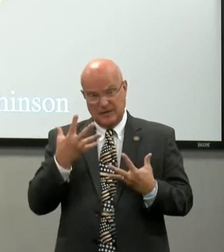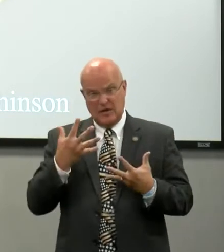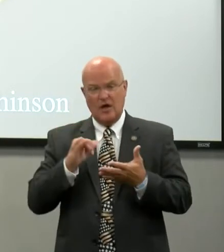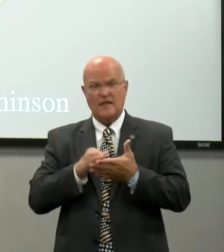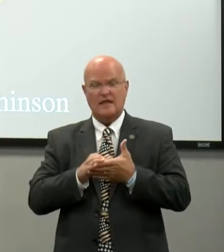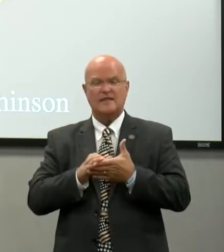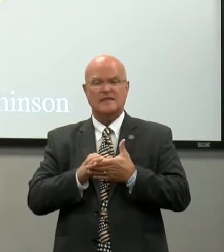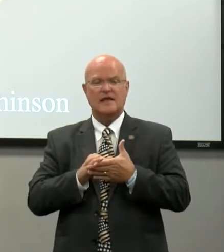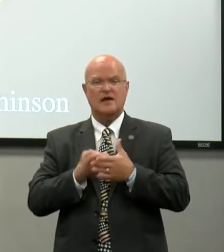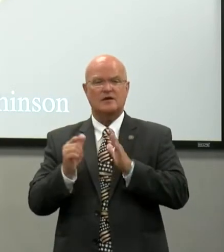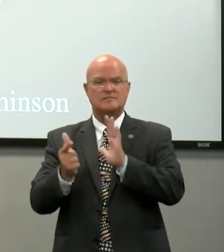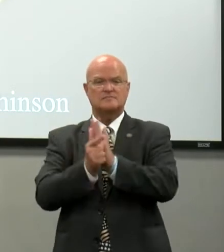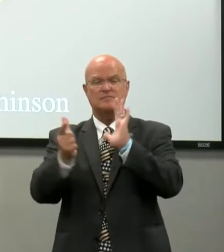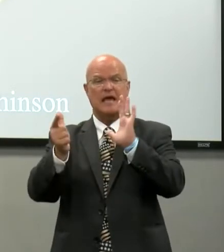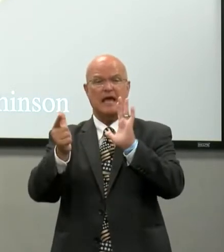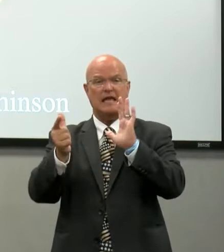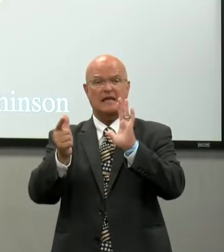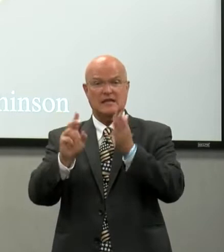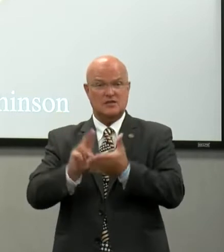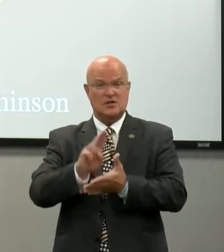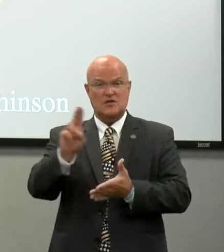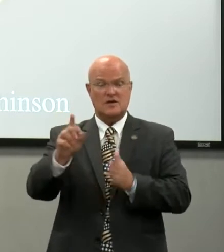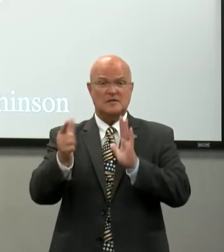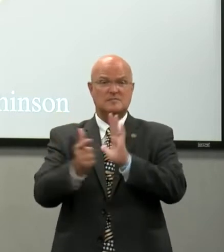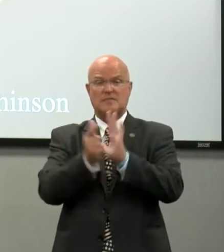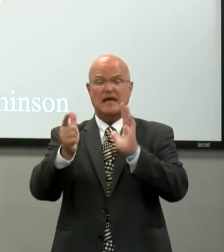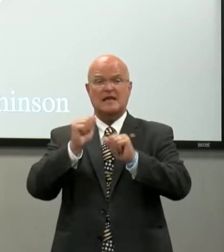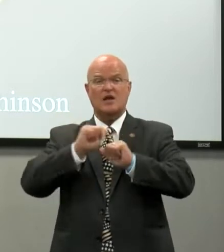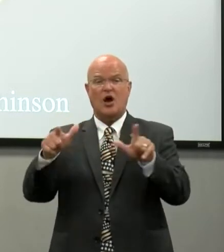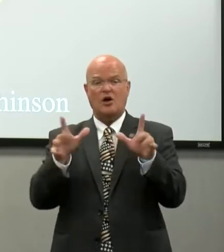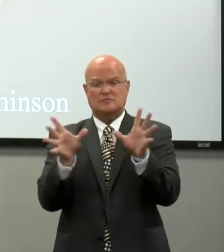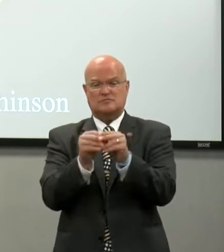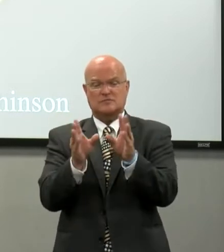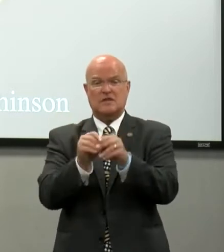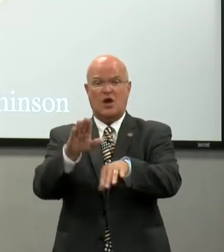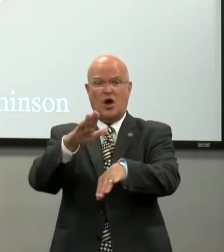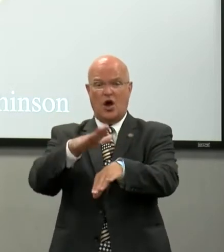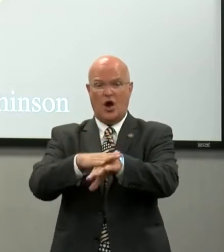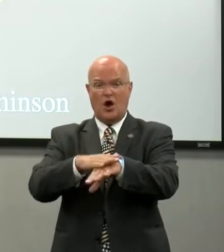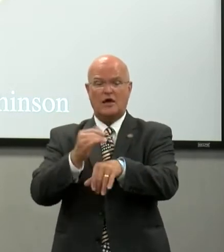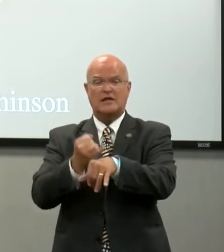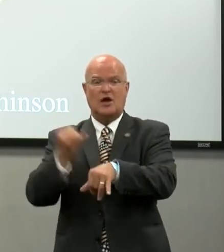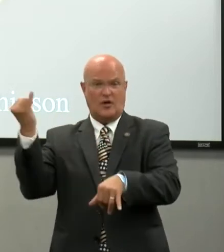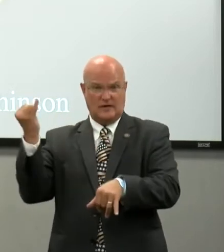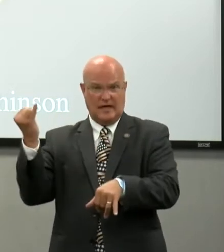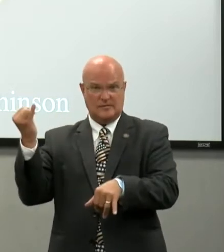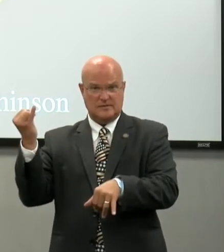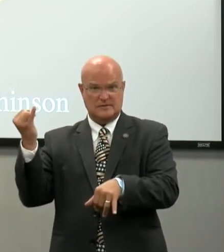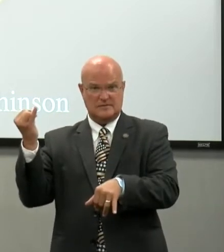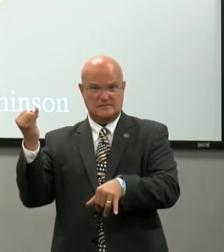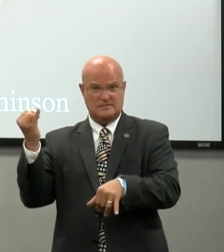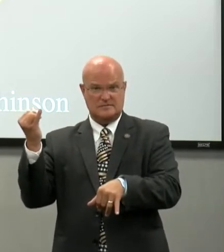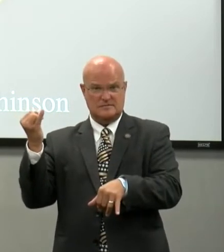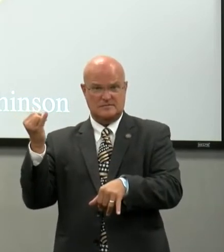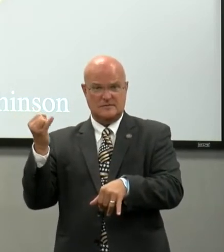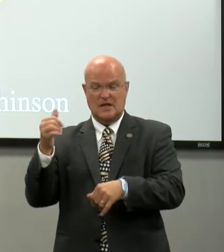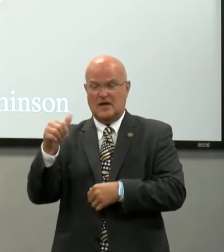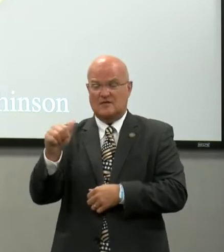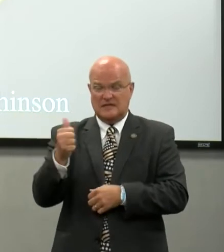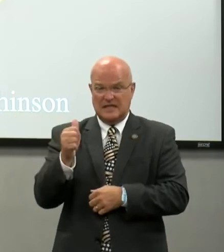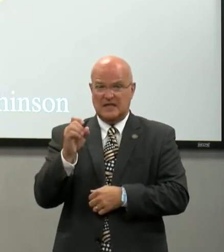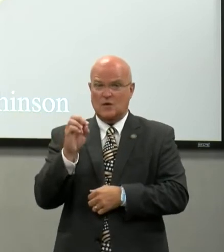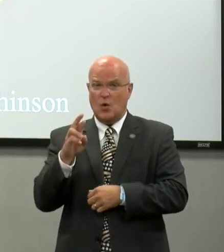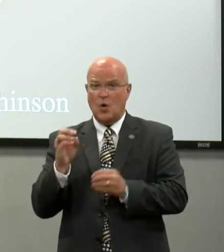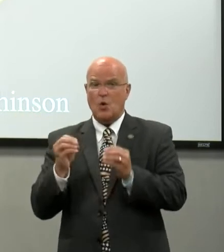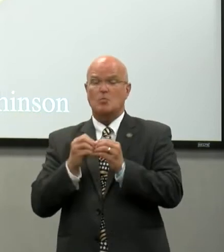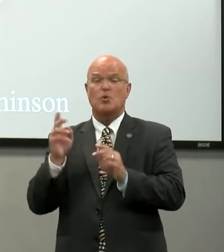are banning, as a university, banning all gatherings on and off campus of 10 or